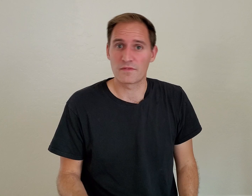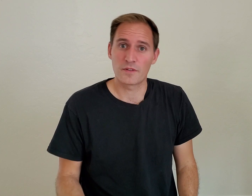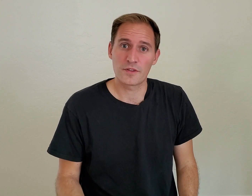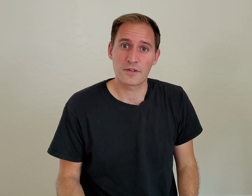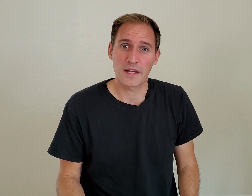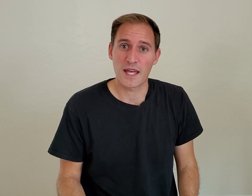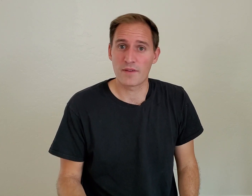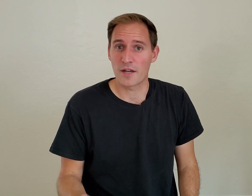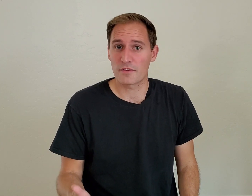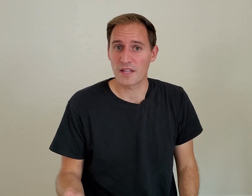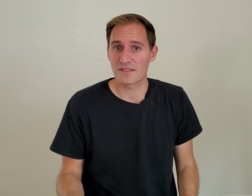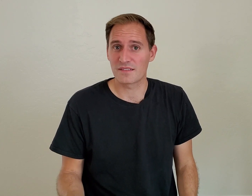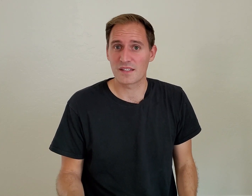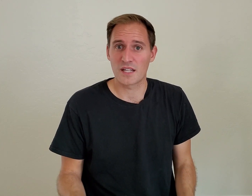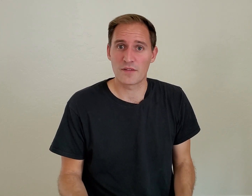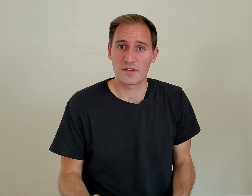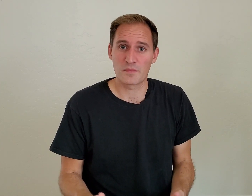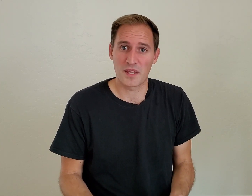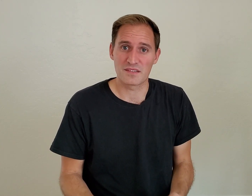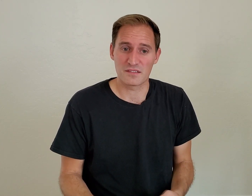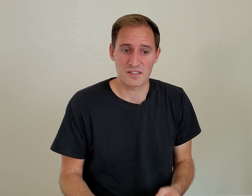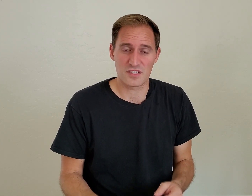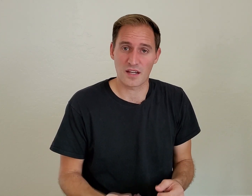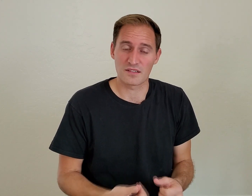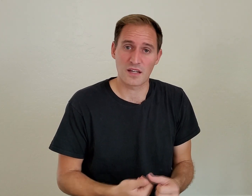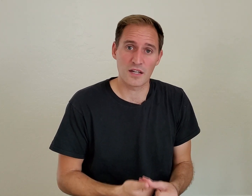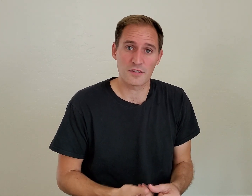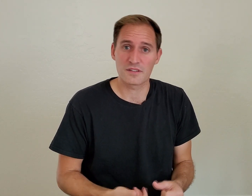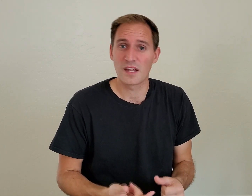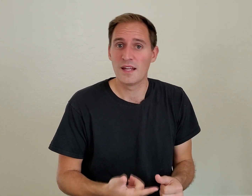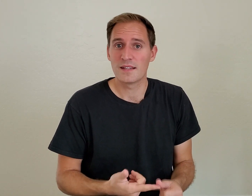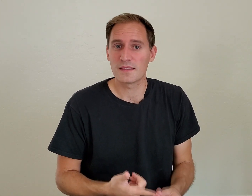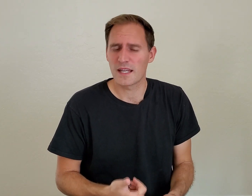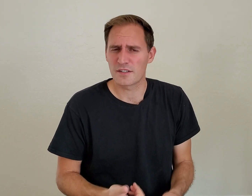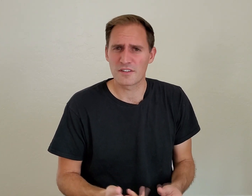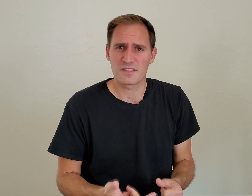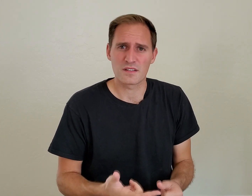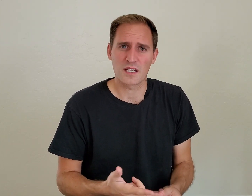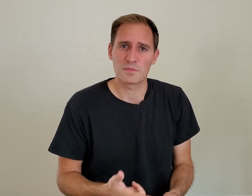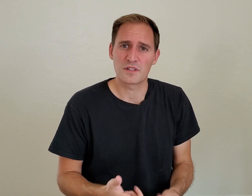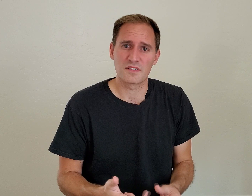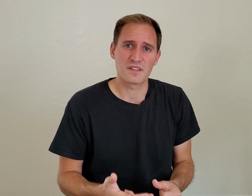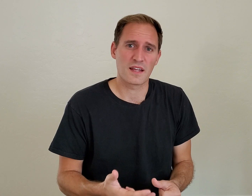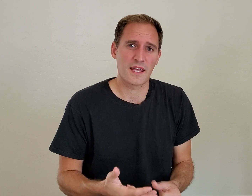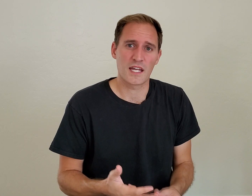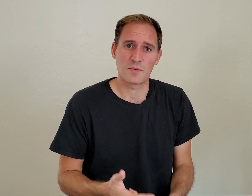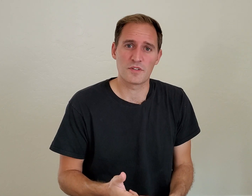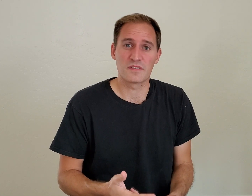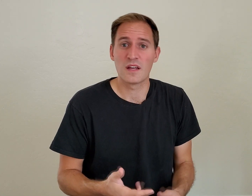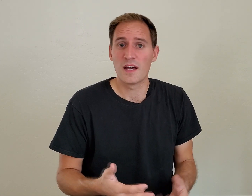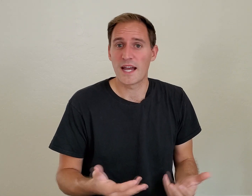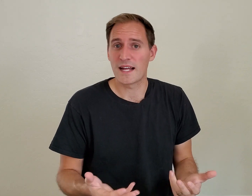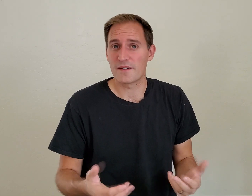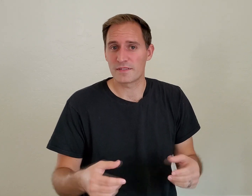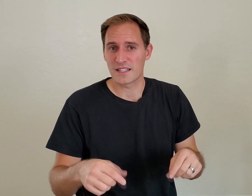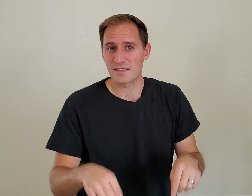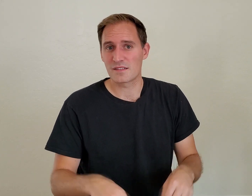further, I have other lessons that cover basics such as colors, letters, numbers, animals. I have links to all